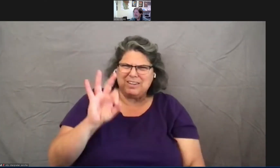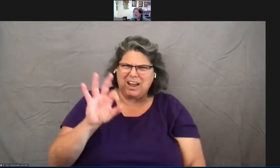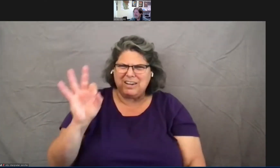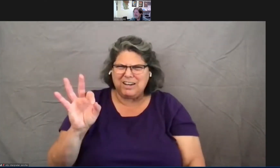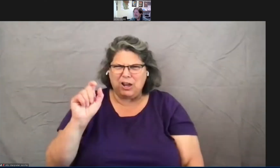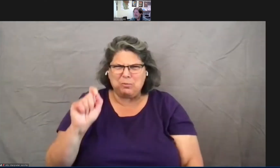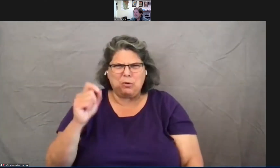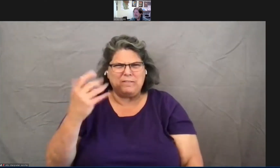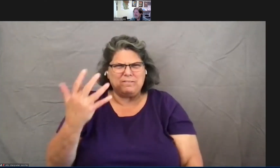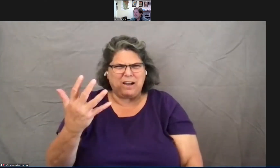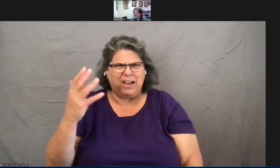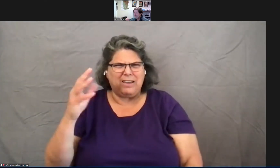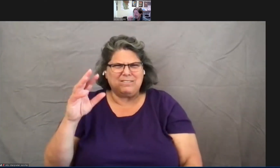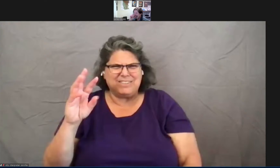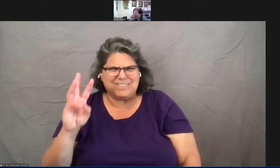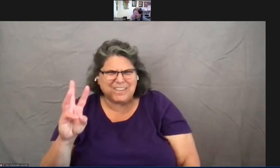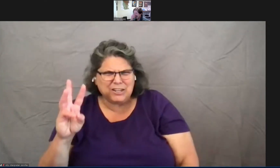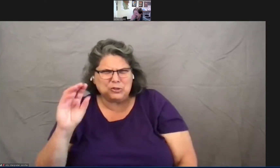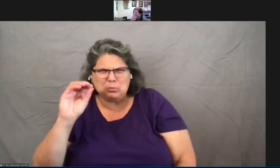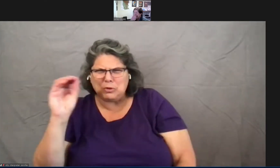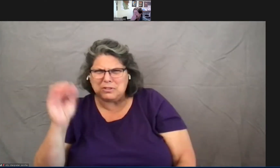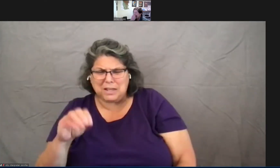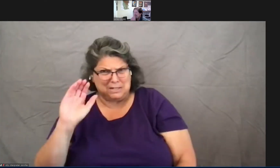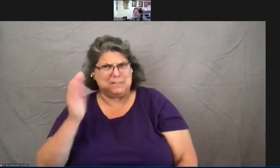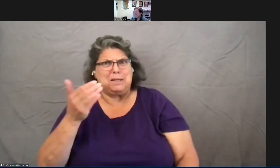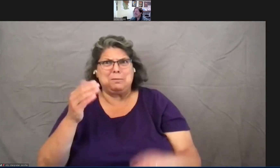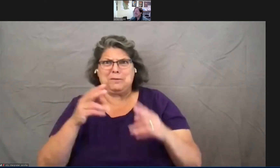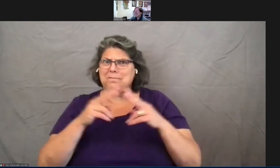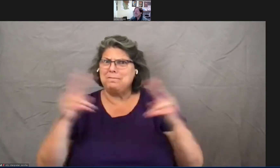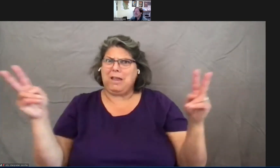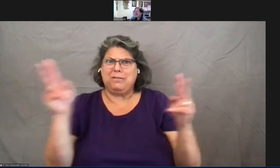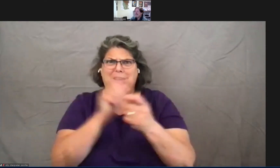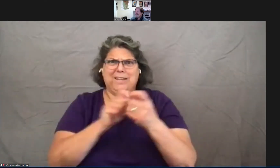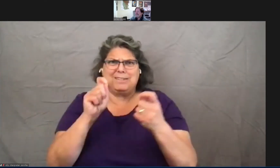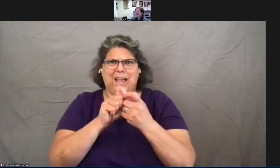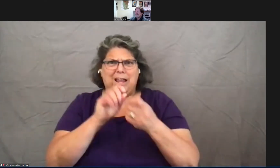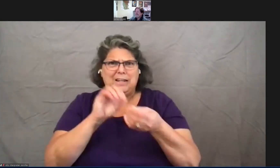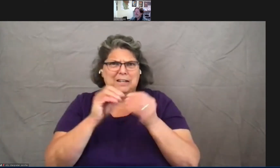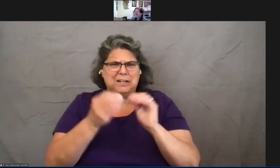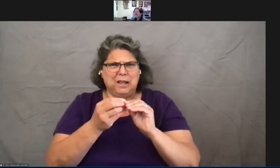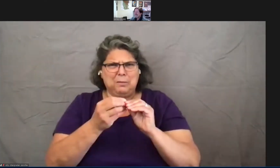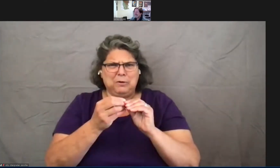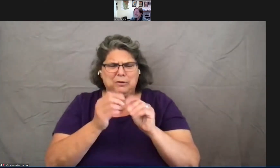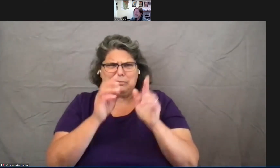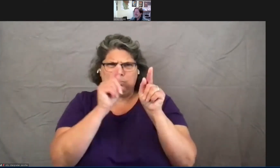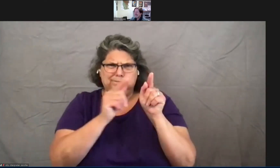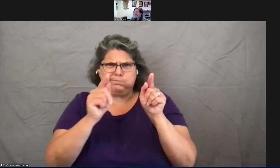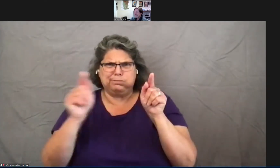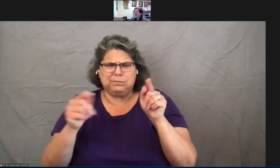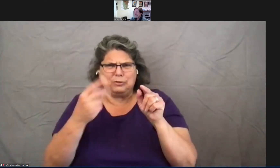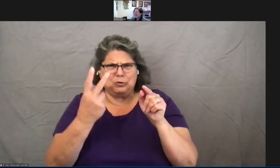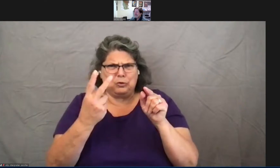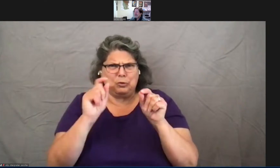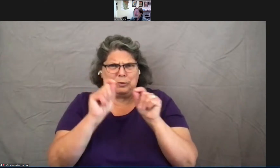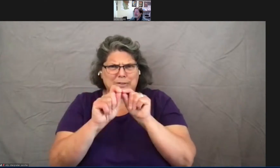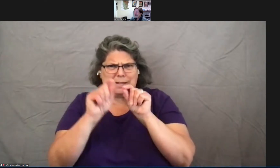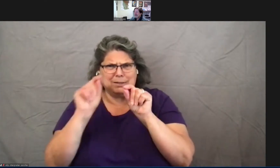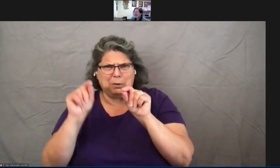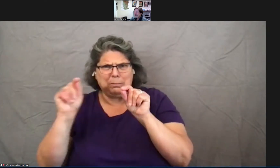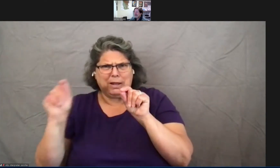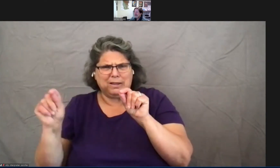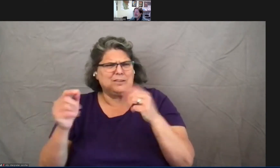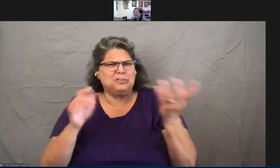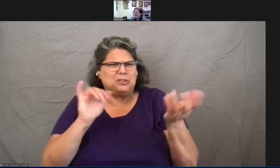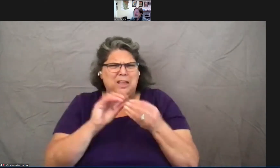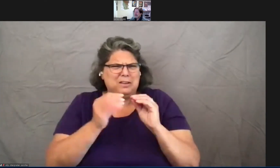99.569%, which seems like a extremely precise number out to the 1,000th place, where are you getting this